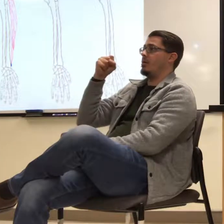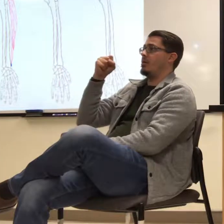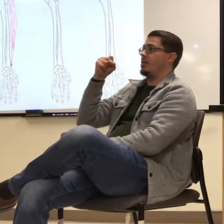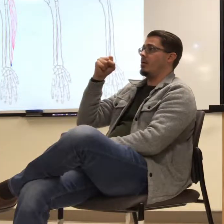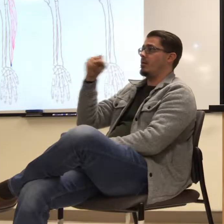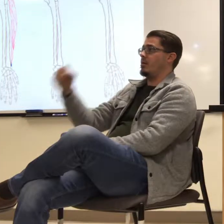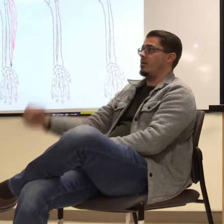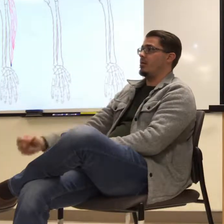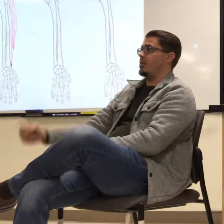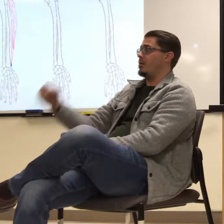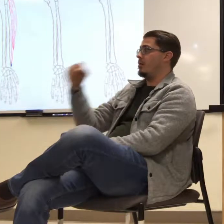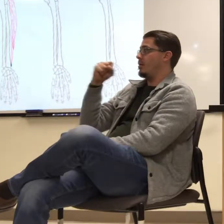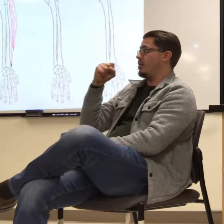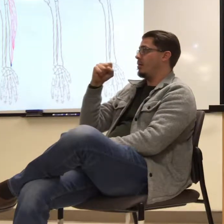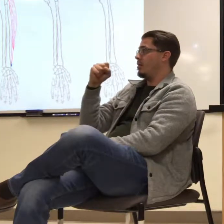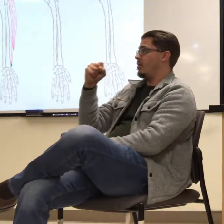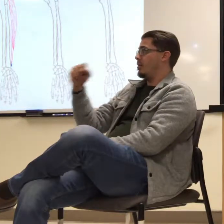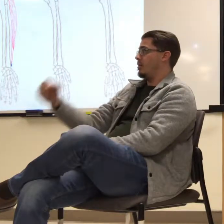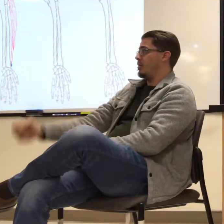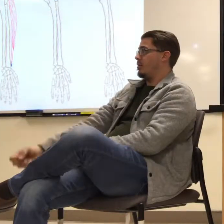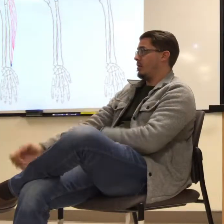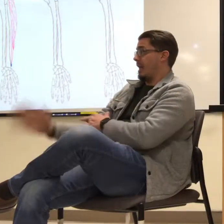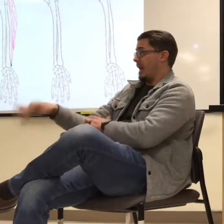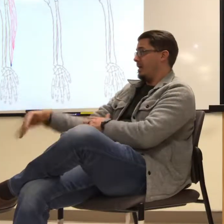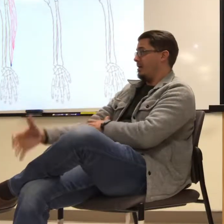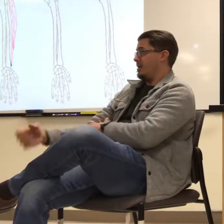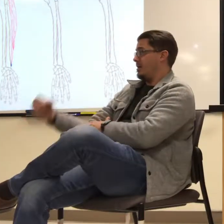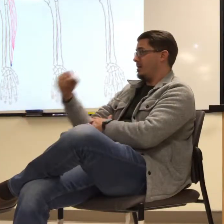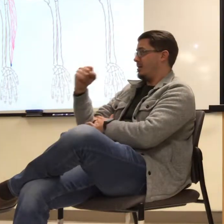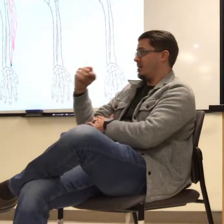in mid-pronation. That's its main action.